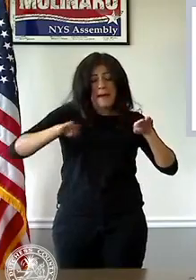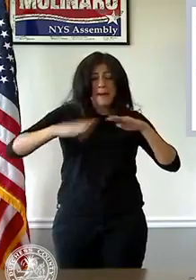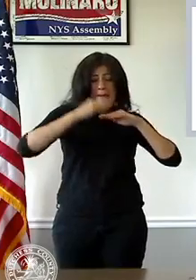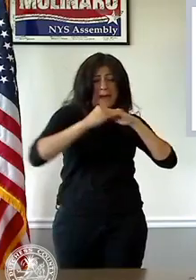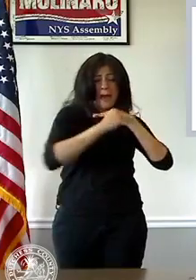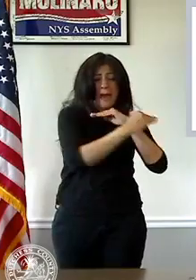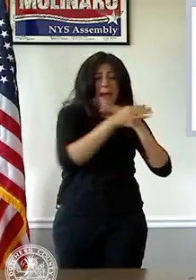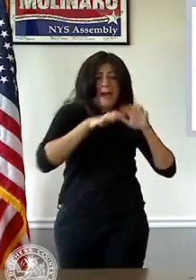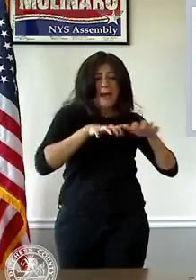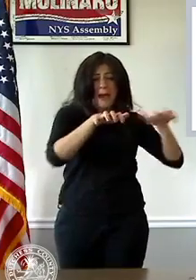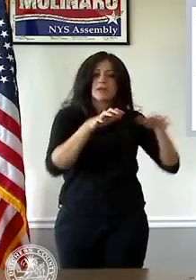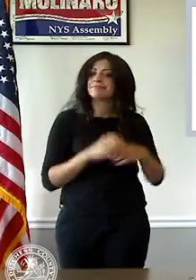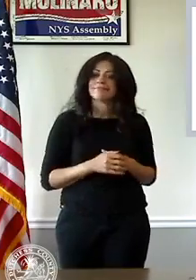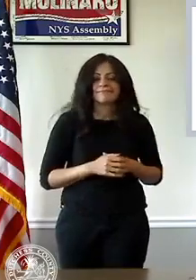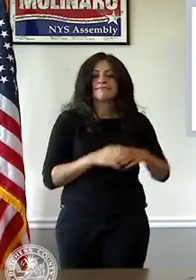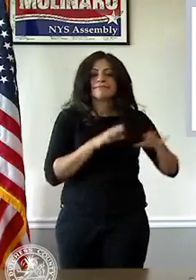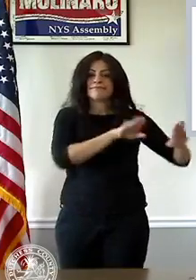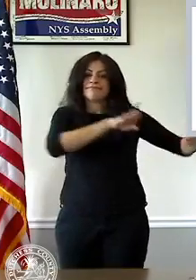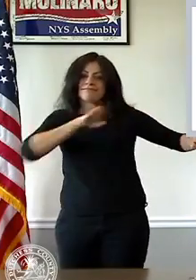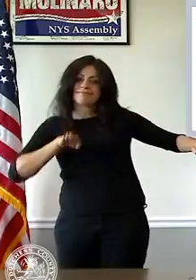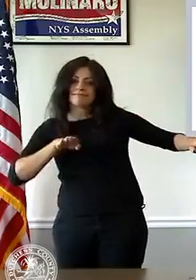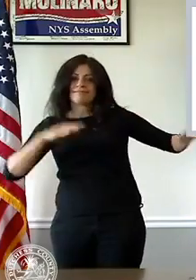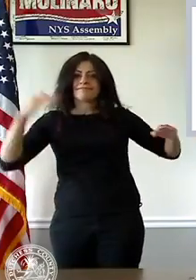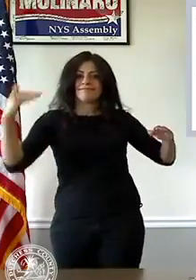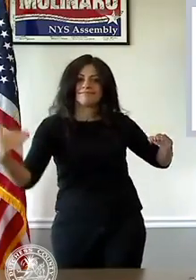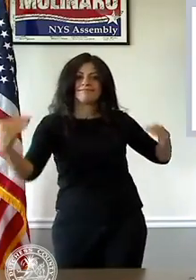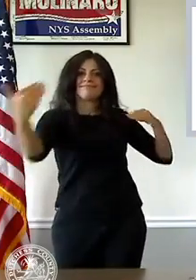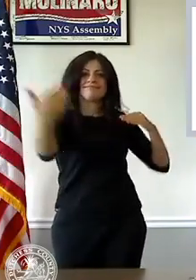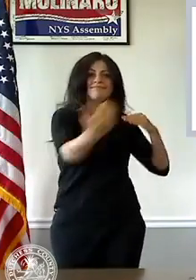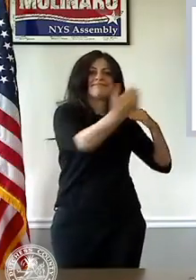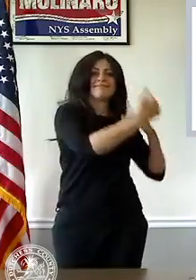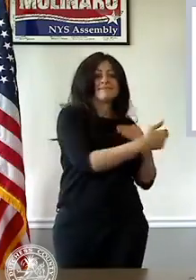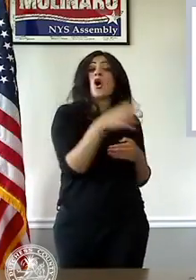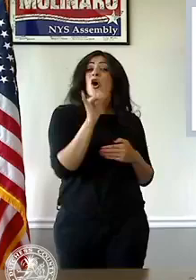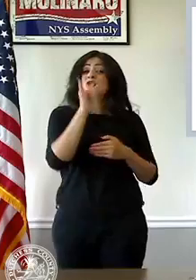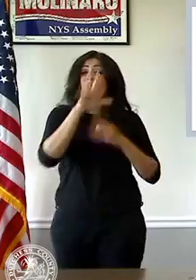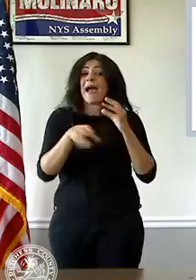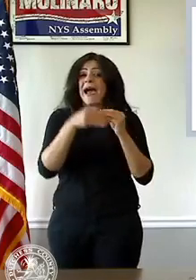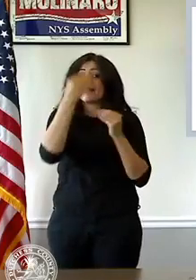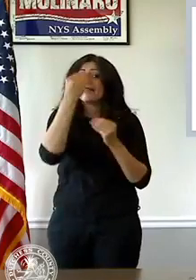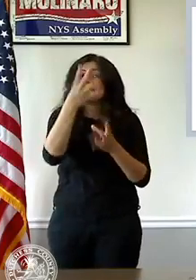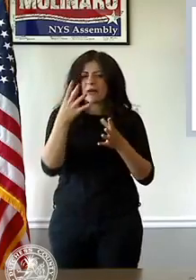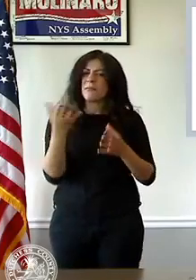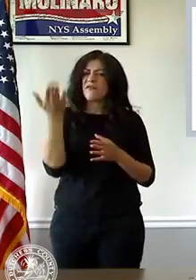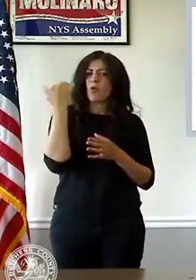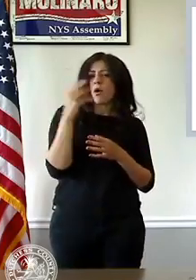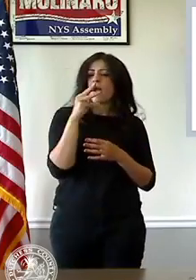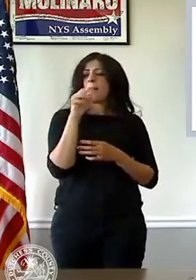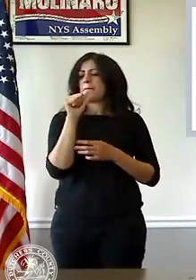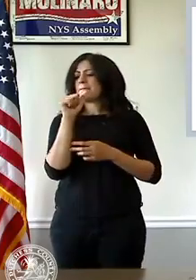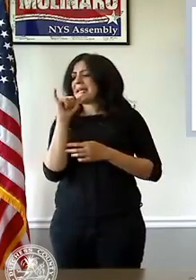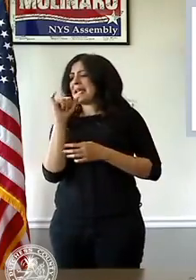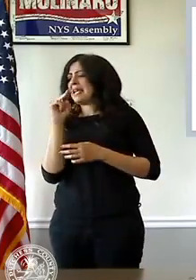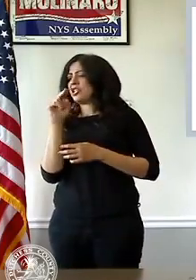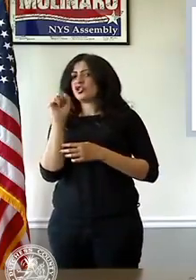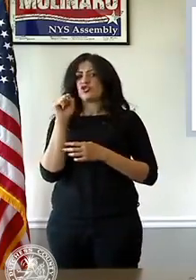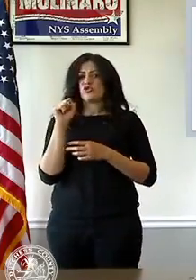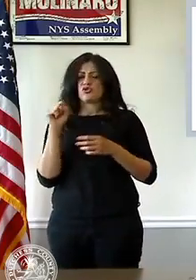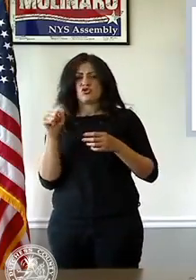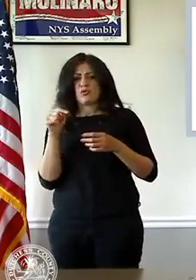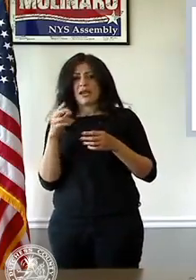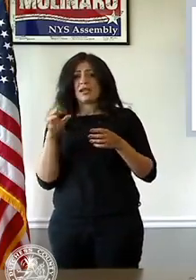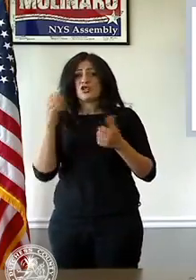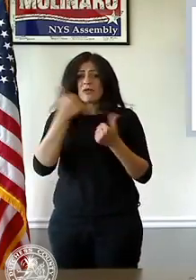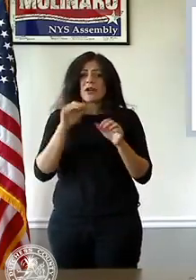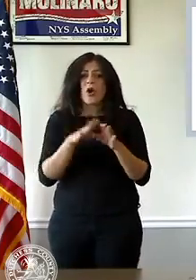spaced out. And as I said, we're going to launch an Opening Main Street effort that allows for businesses with your municipality, town,